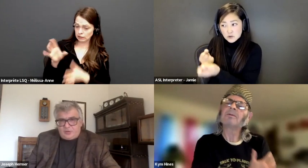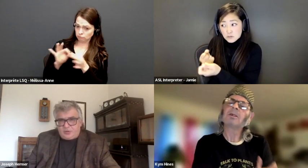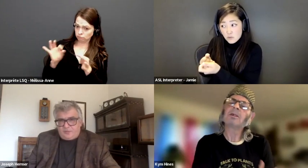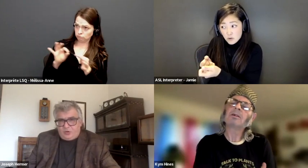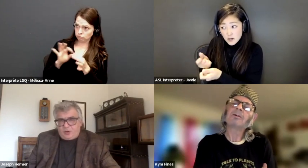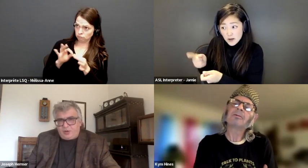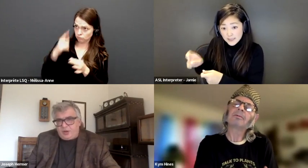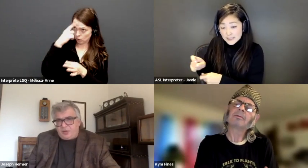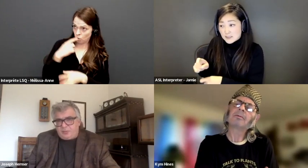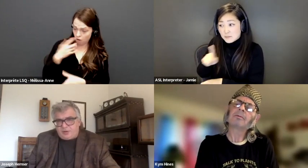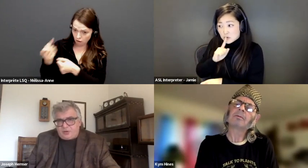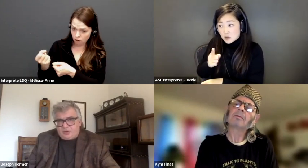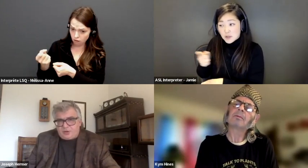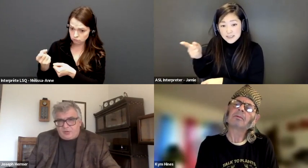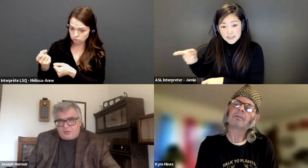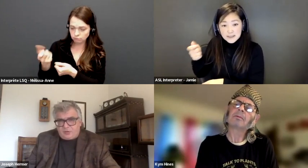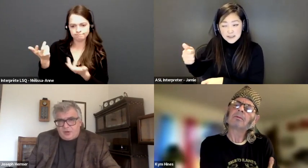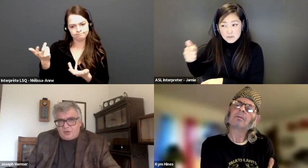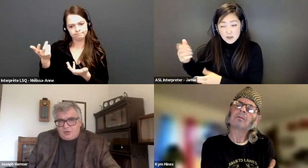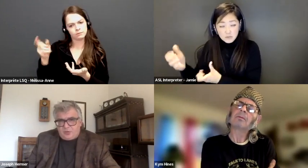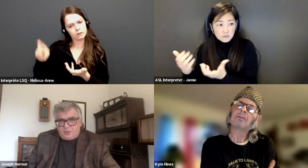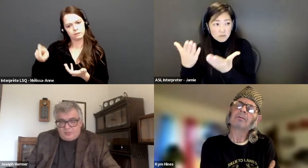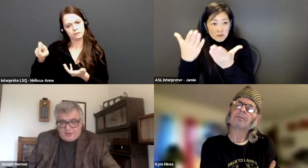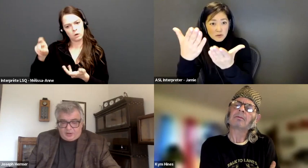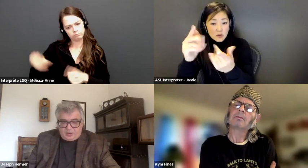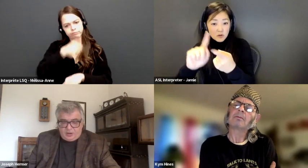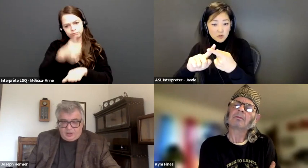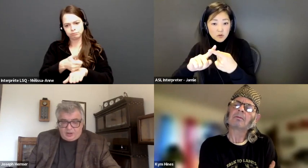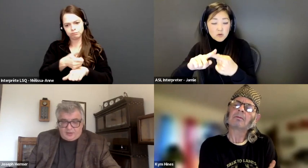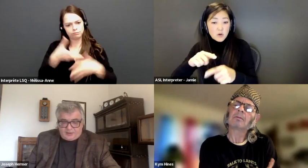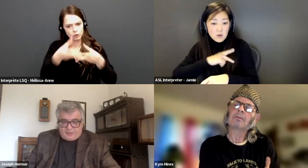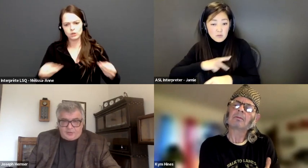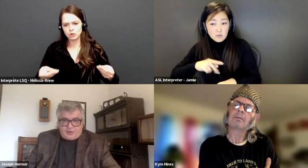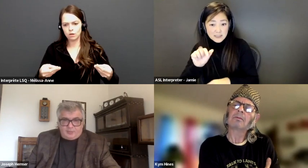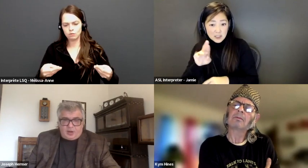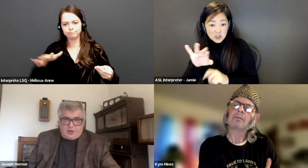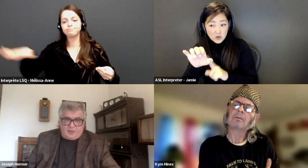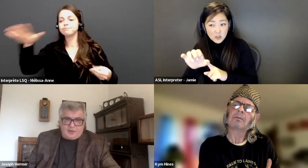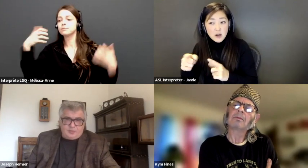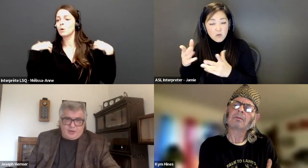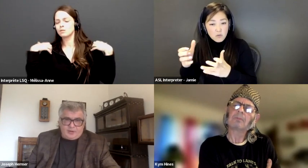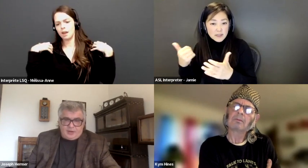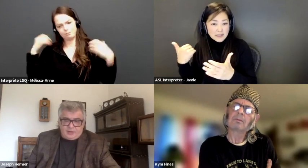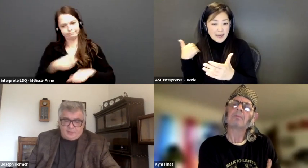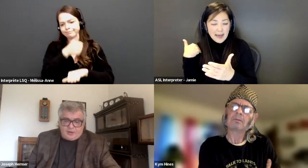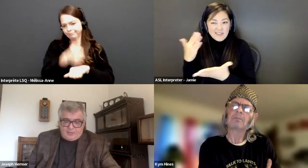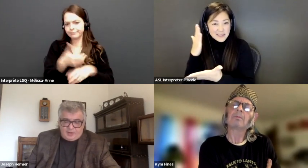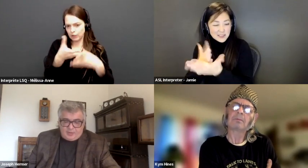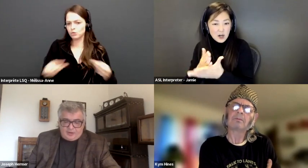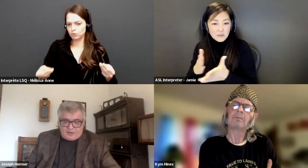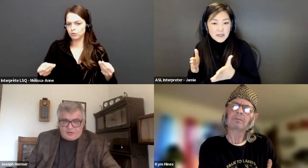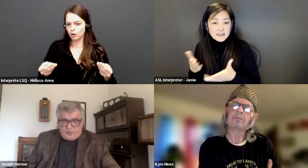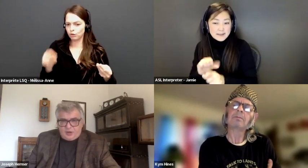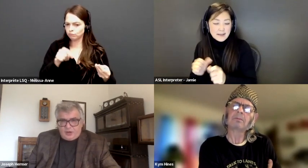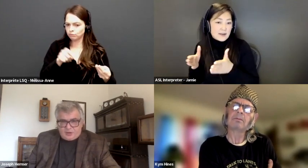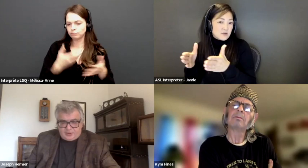a resolution forward to the Prince George Council to repeal the Safe Streets bylaw. This would be, I think, the very minimum